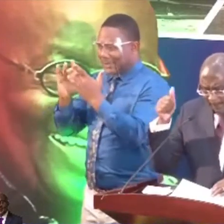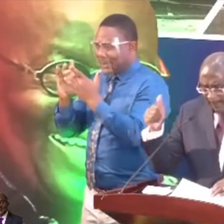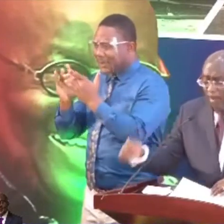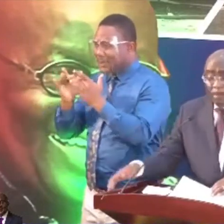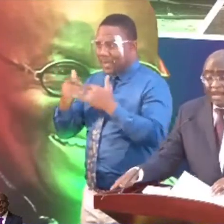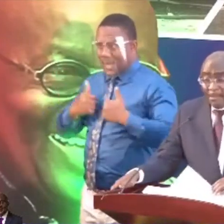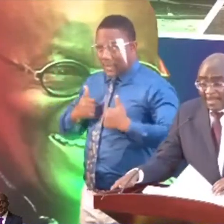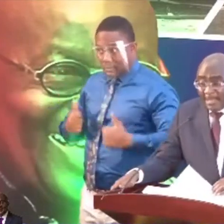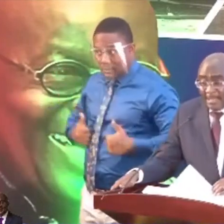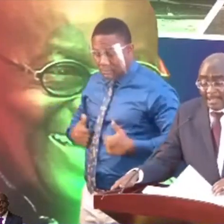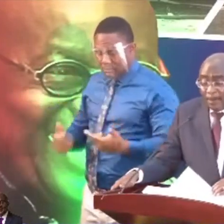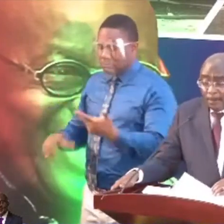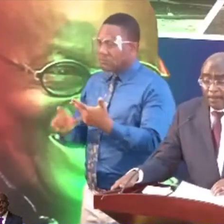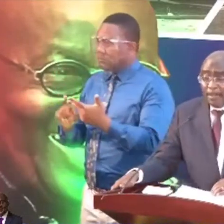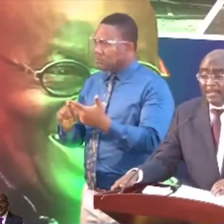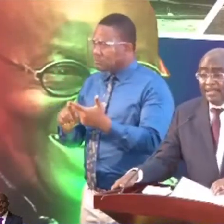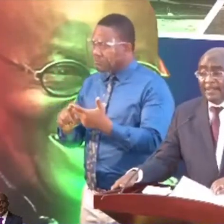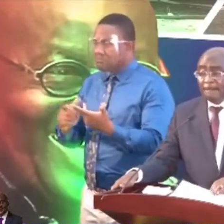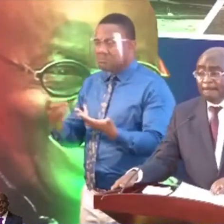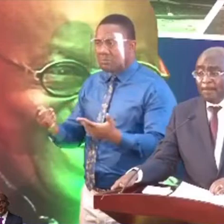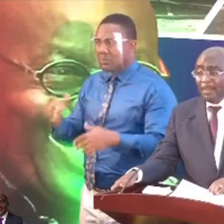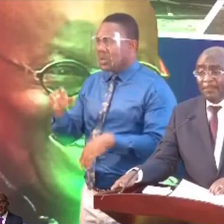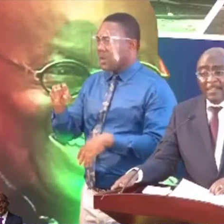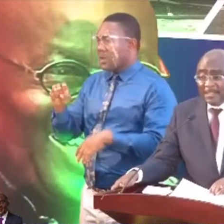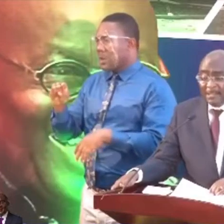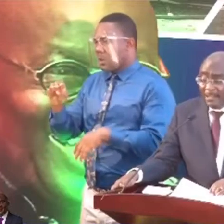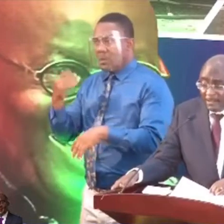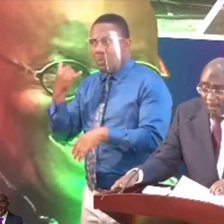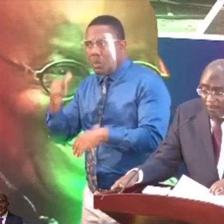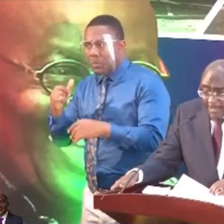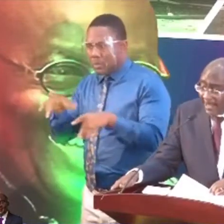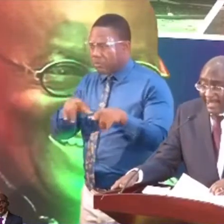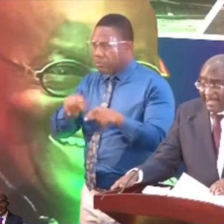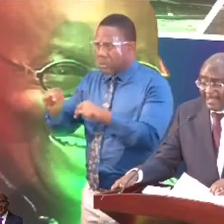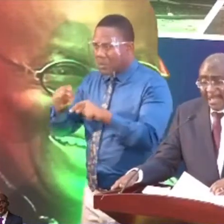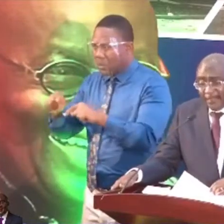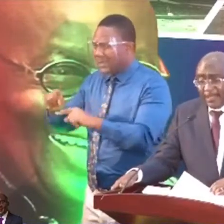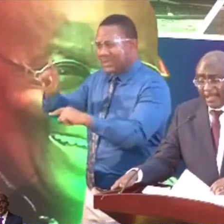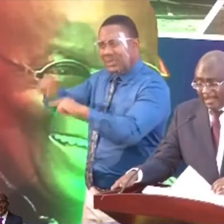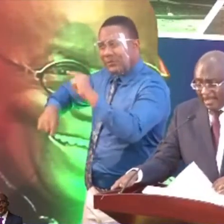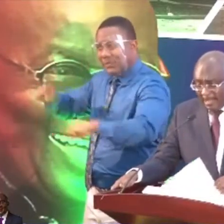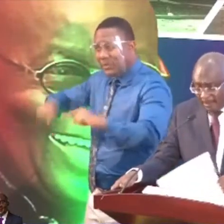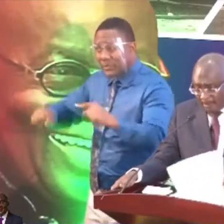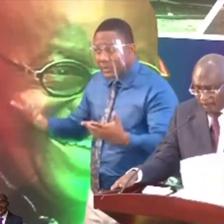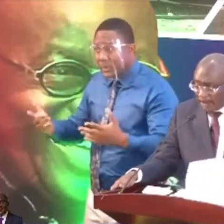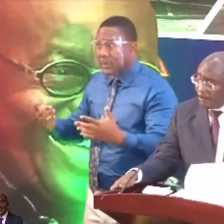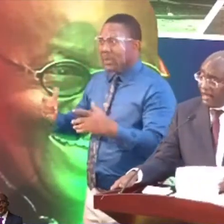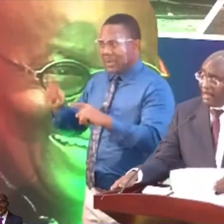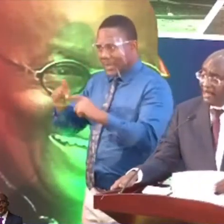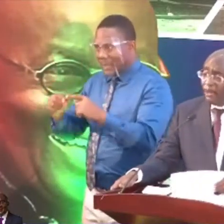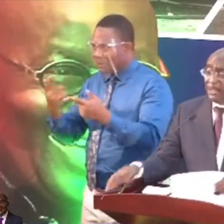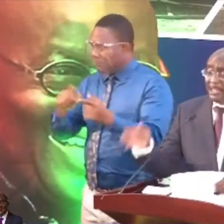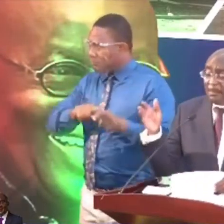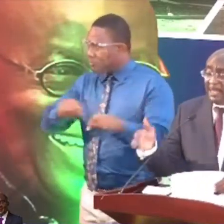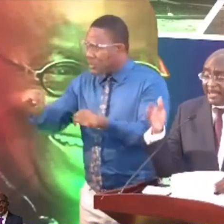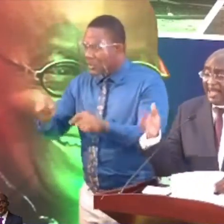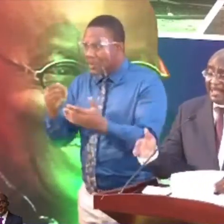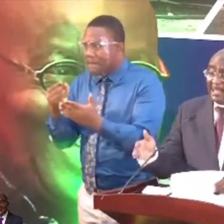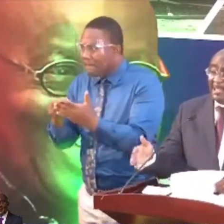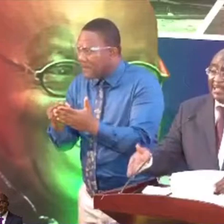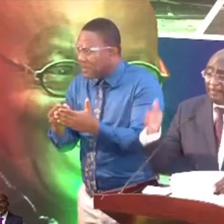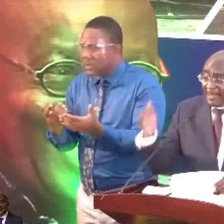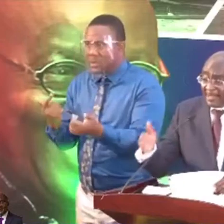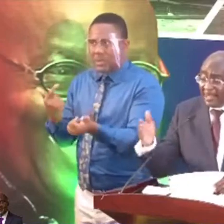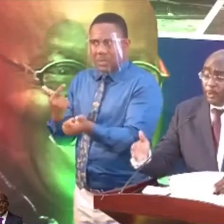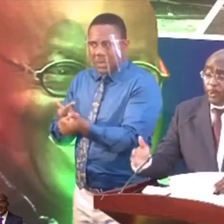The mobile money interoperability, the first of its kind in Africa, has been put in place, which has made Ghana